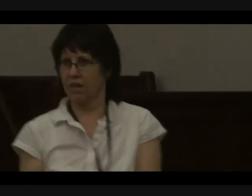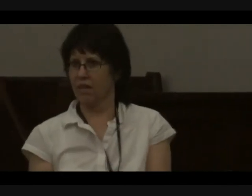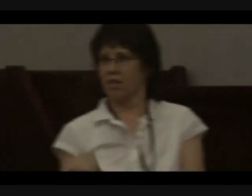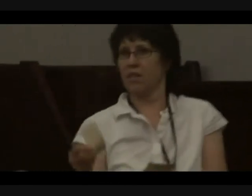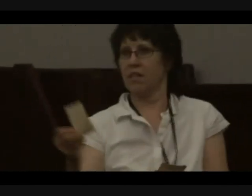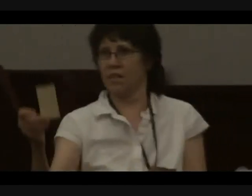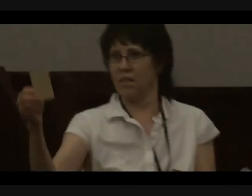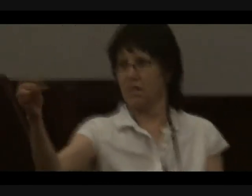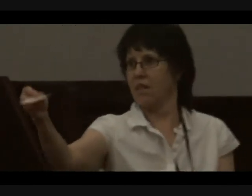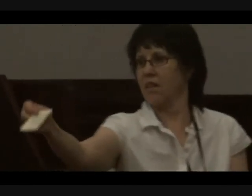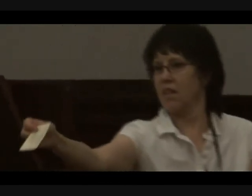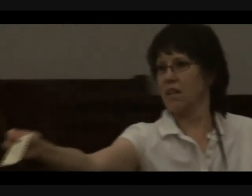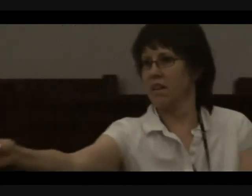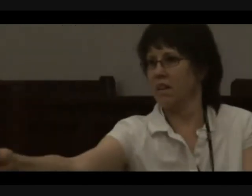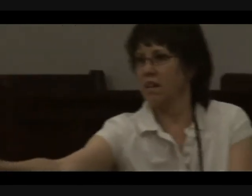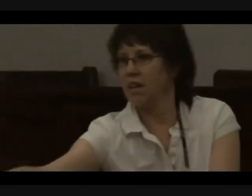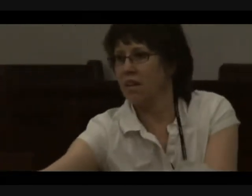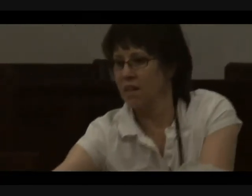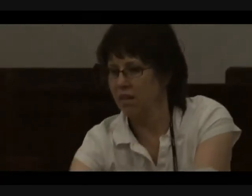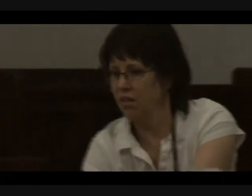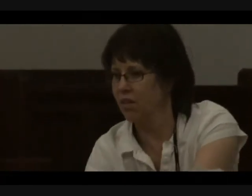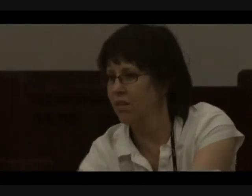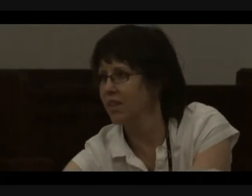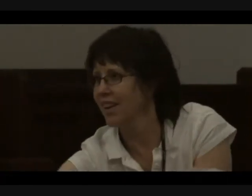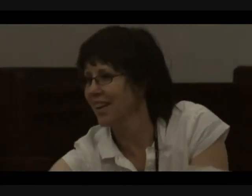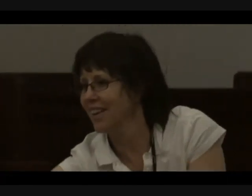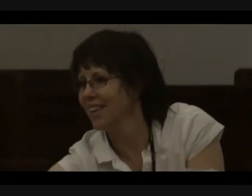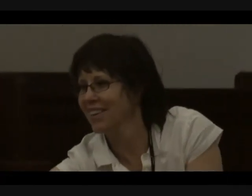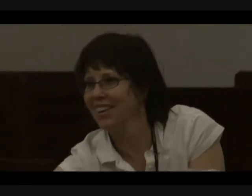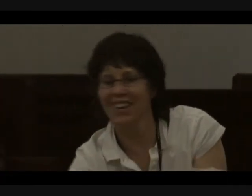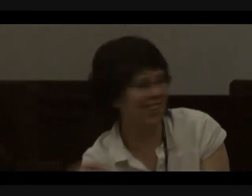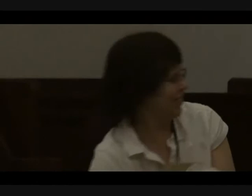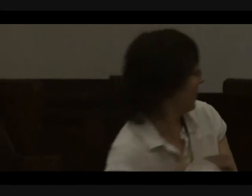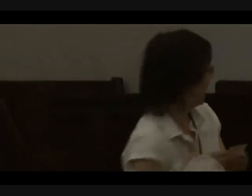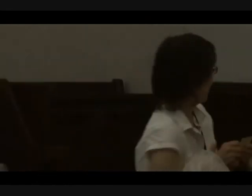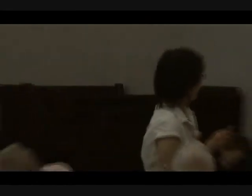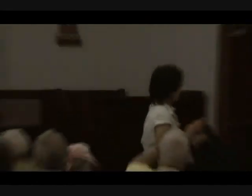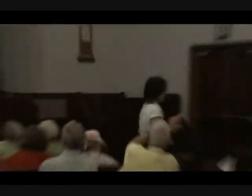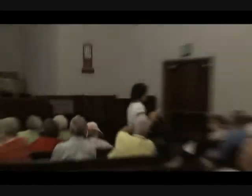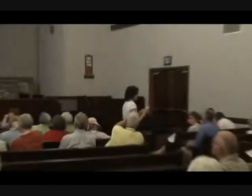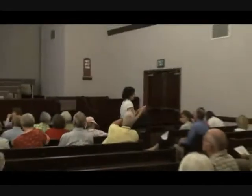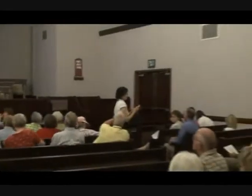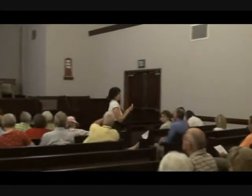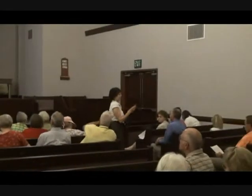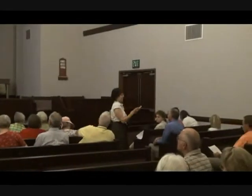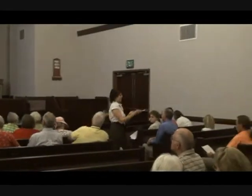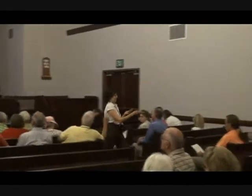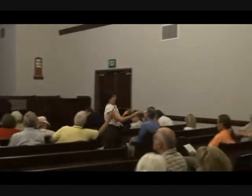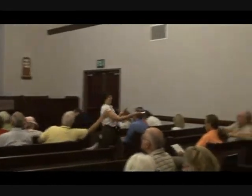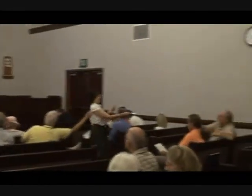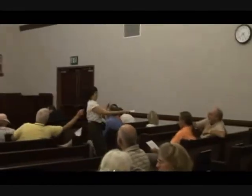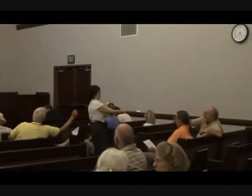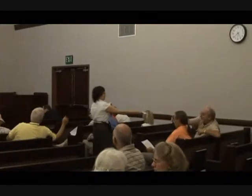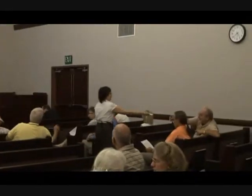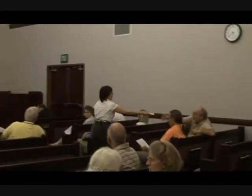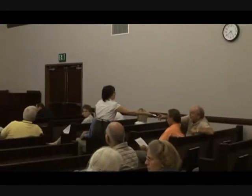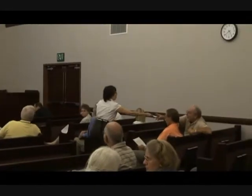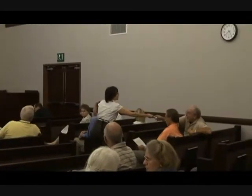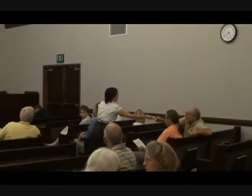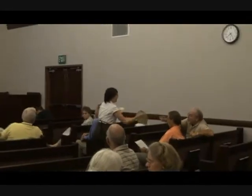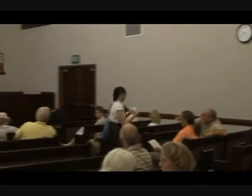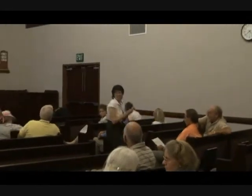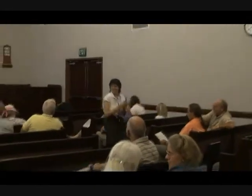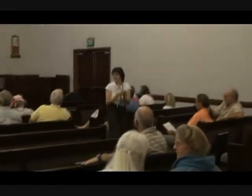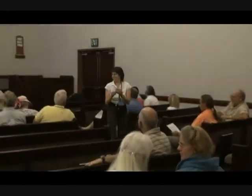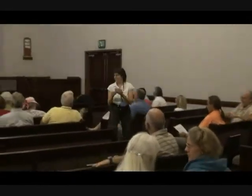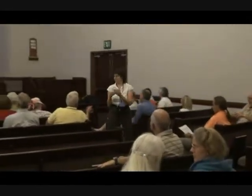this, and we had no idea how many were coming. And I had printed off 140 thinking, oh,